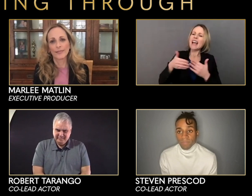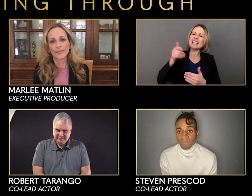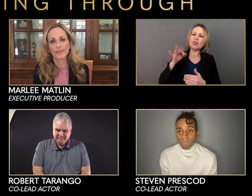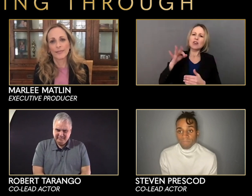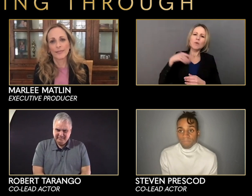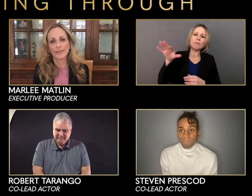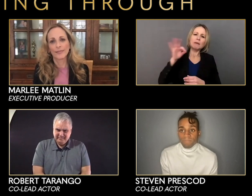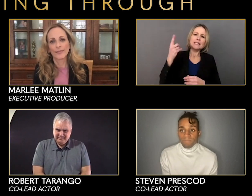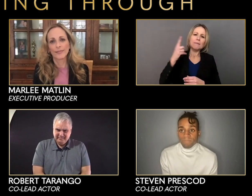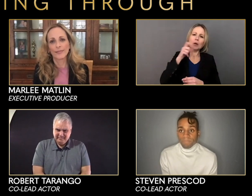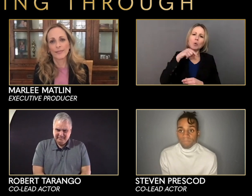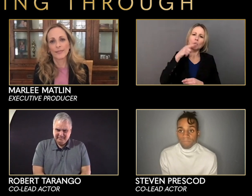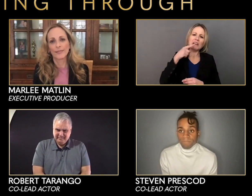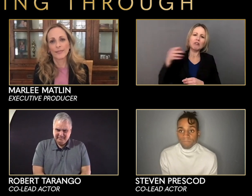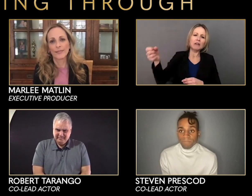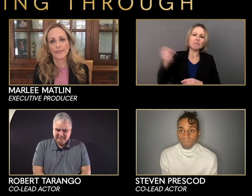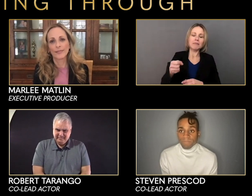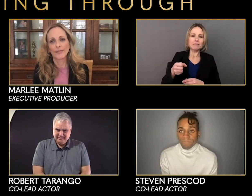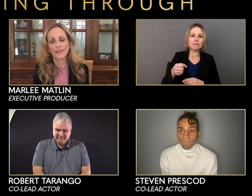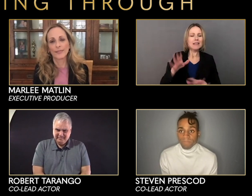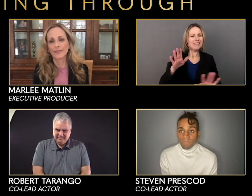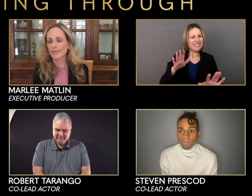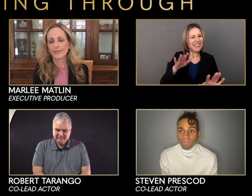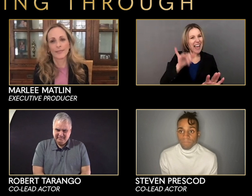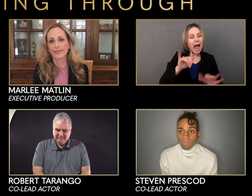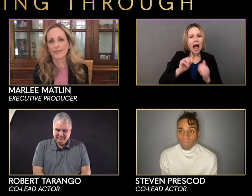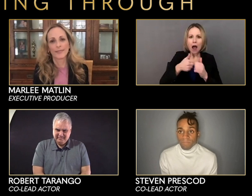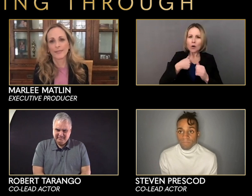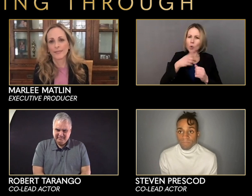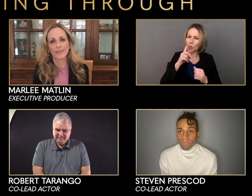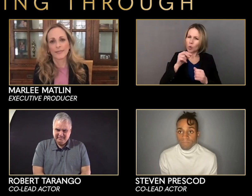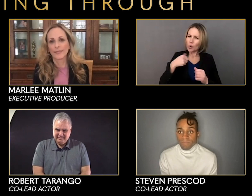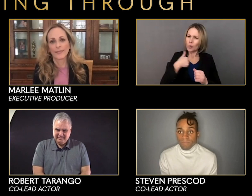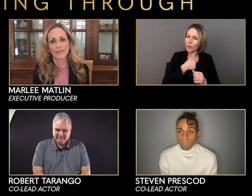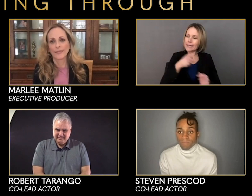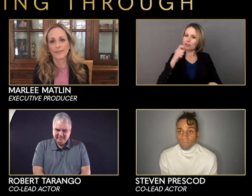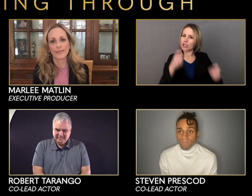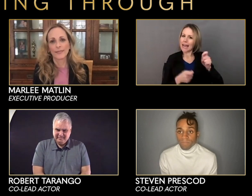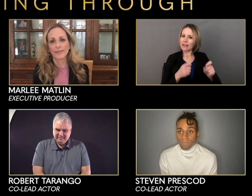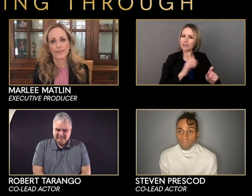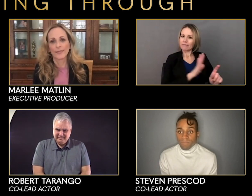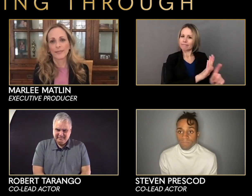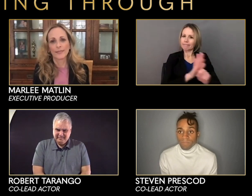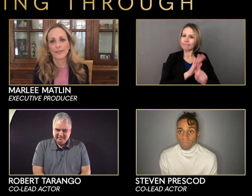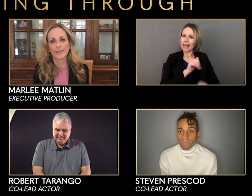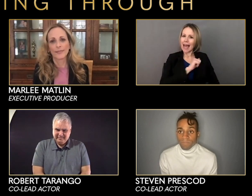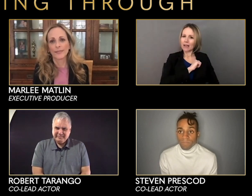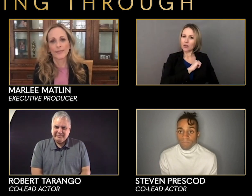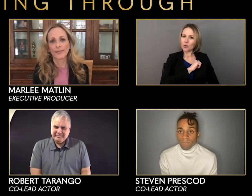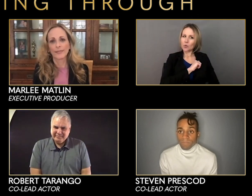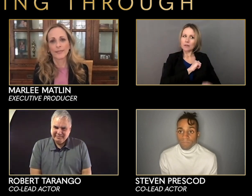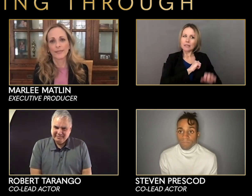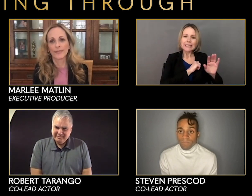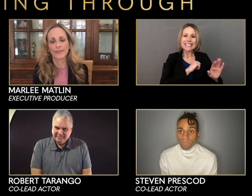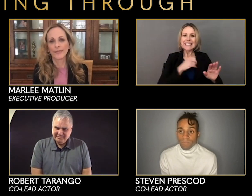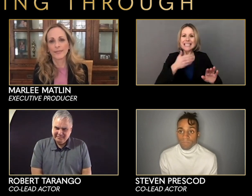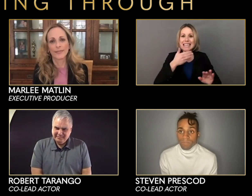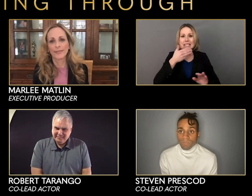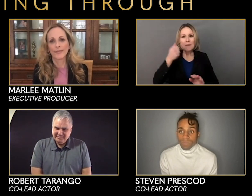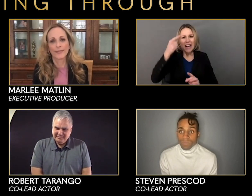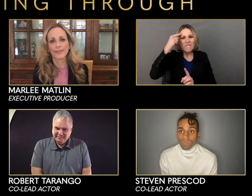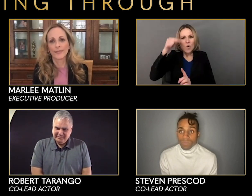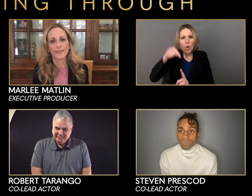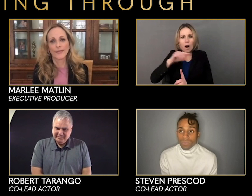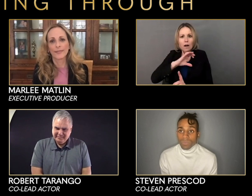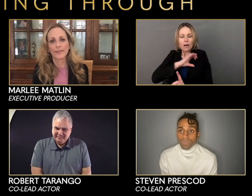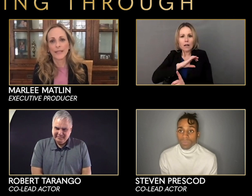change people's attitudes in terms of, well, it's better for the piece to have someone who